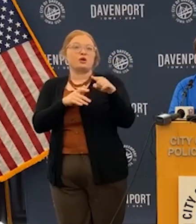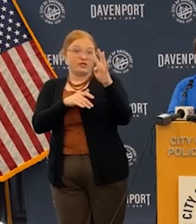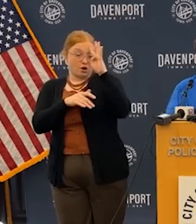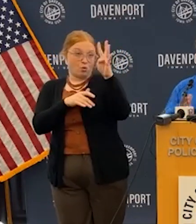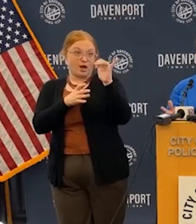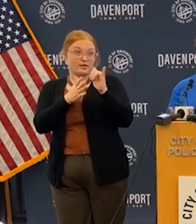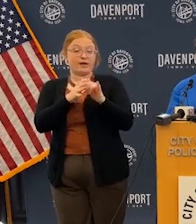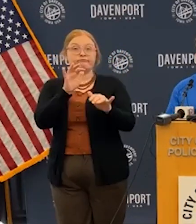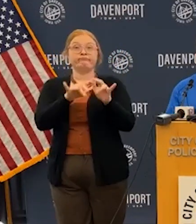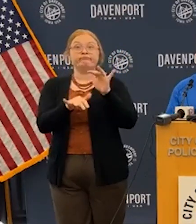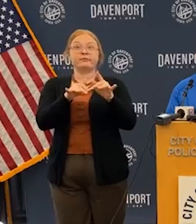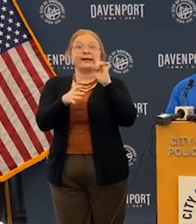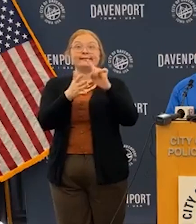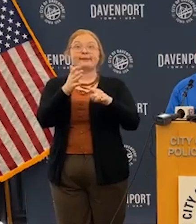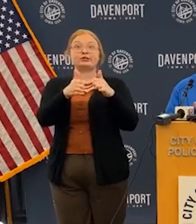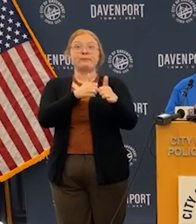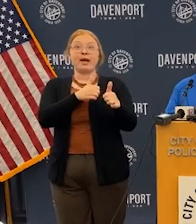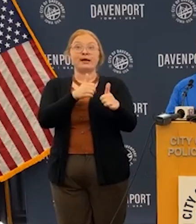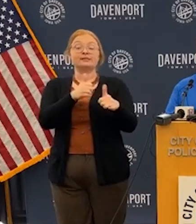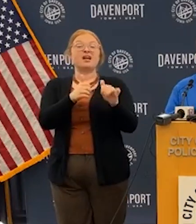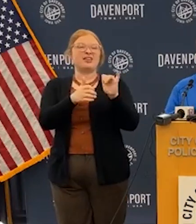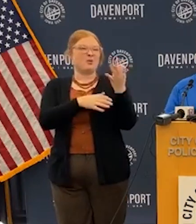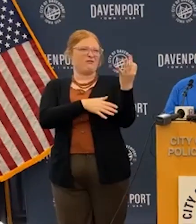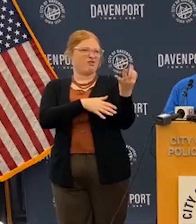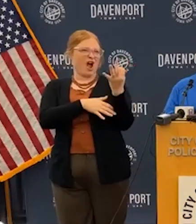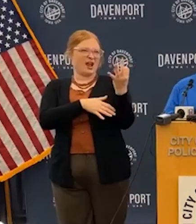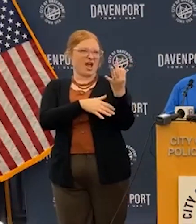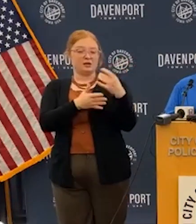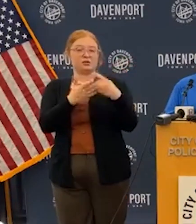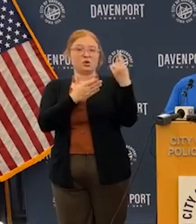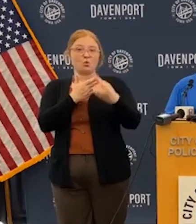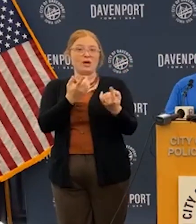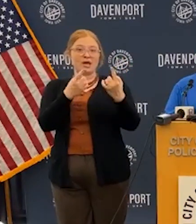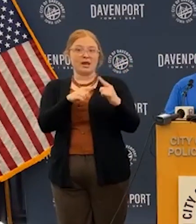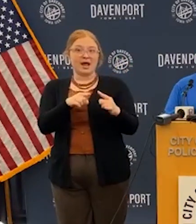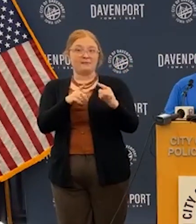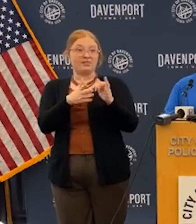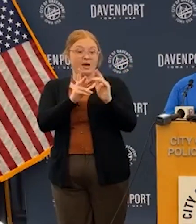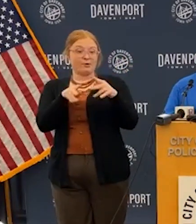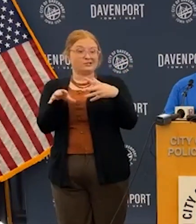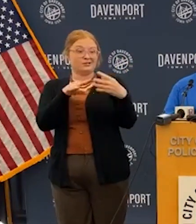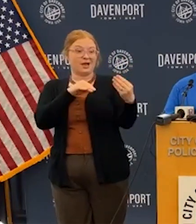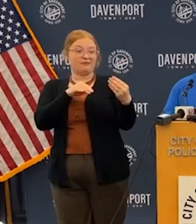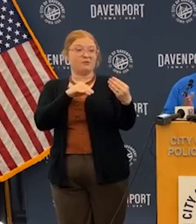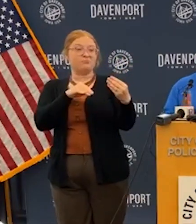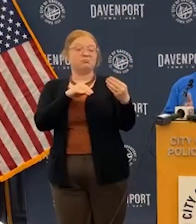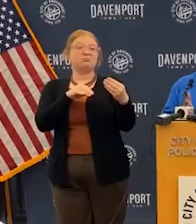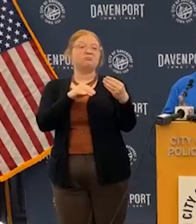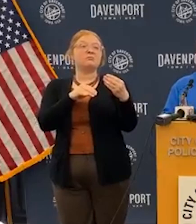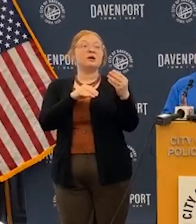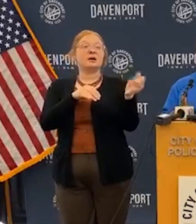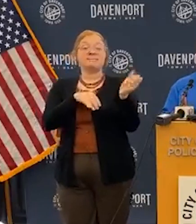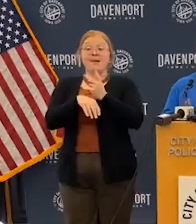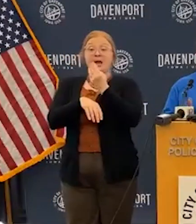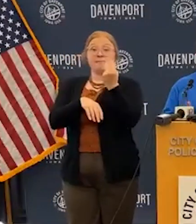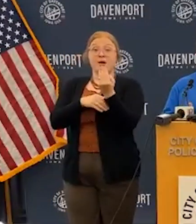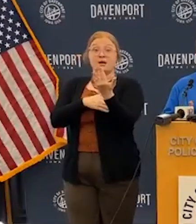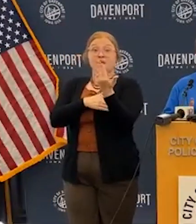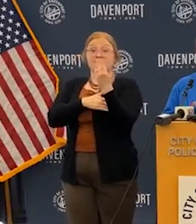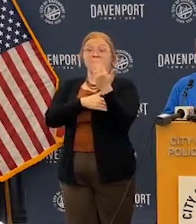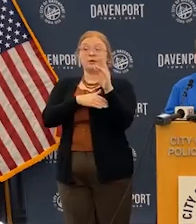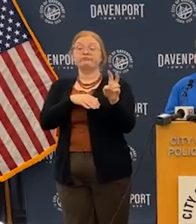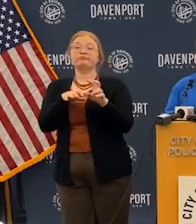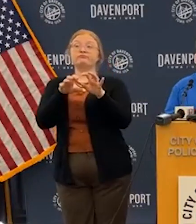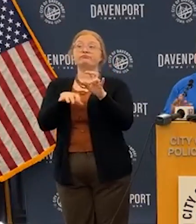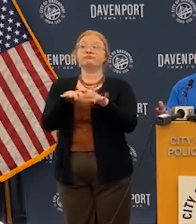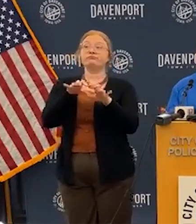from their time away, they realized, oh, I marked that pass. It's an incomplete process. The